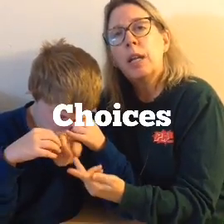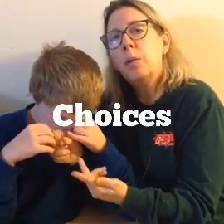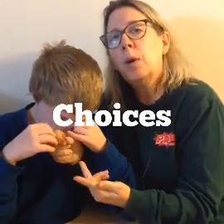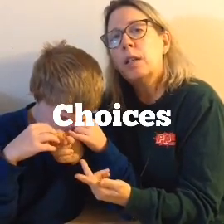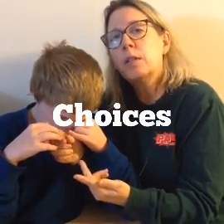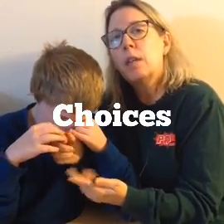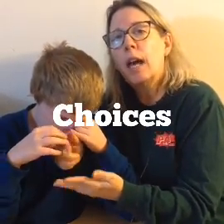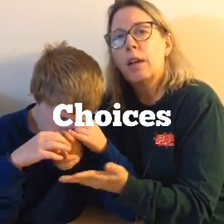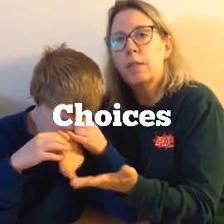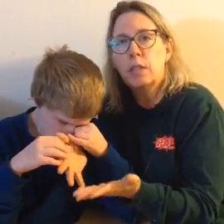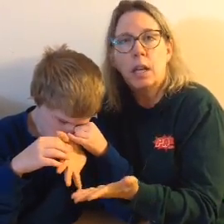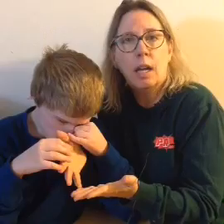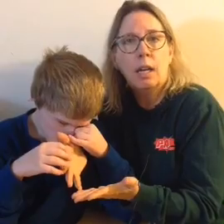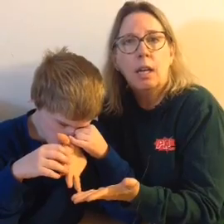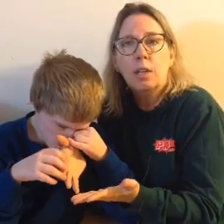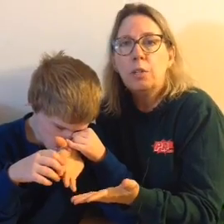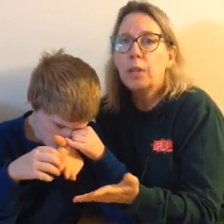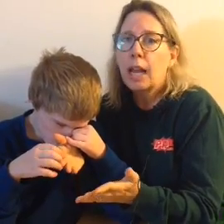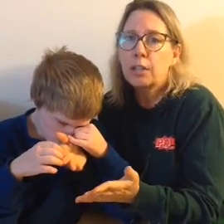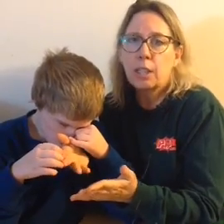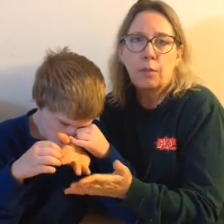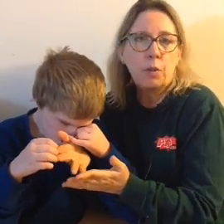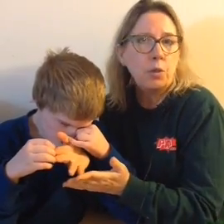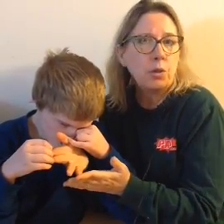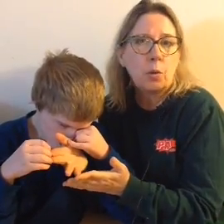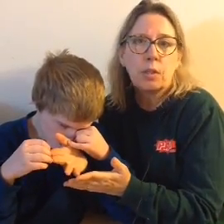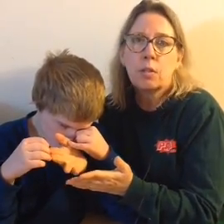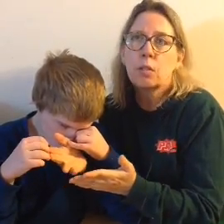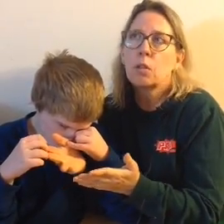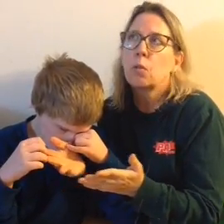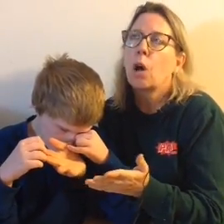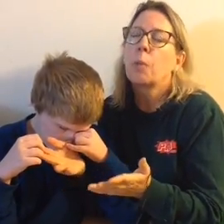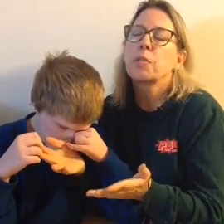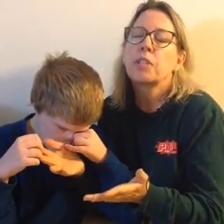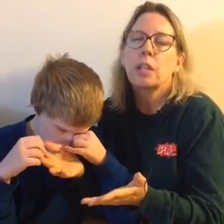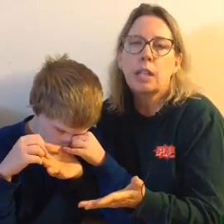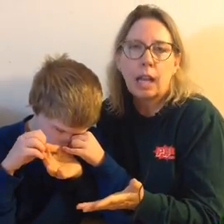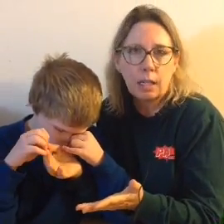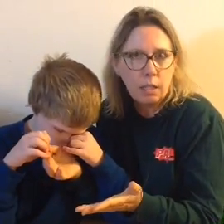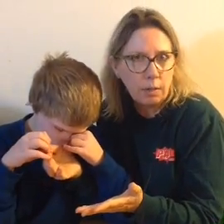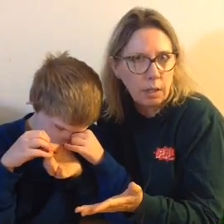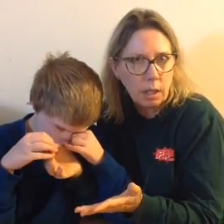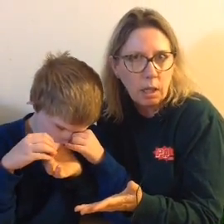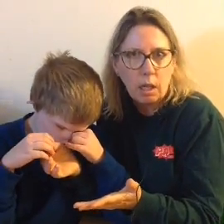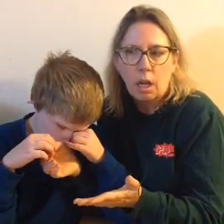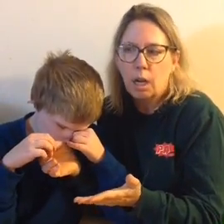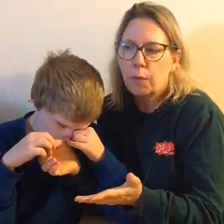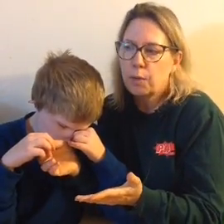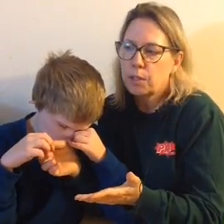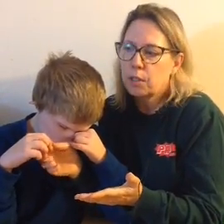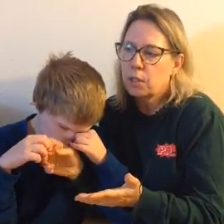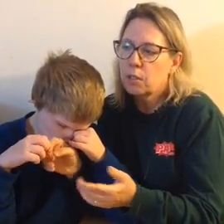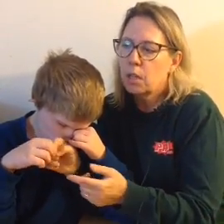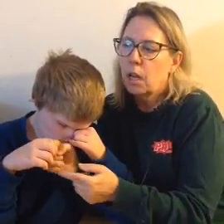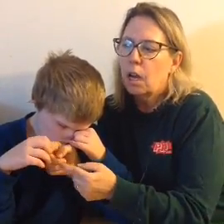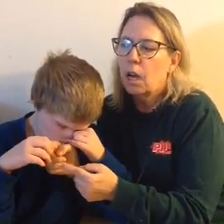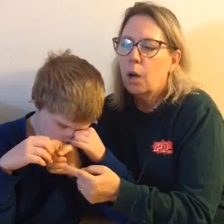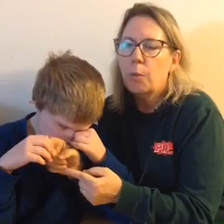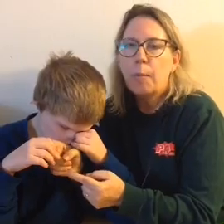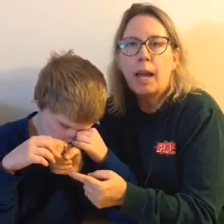he wants out of the day. You can actually infuse choices through almost any activity. For instance, when Max